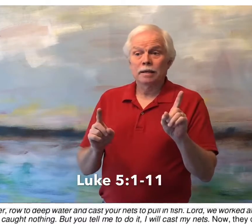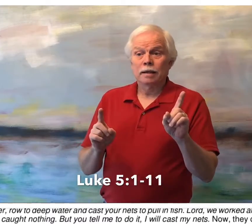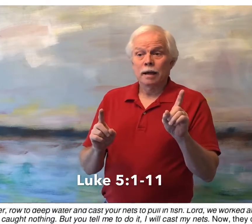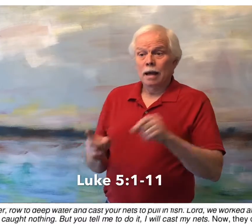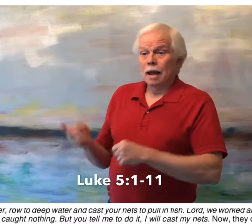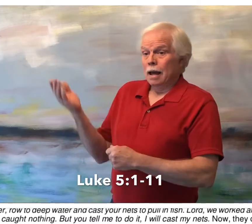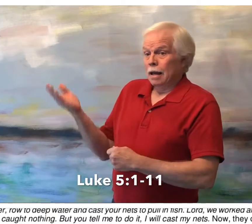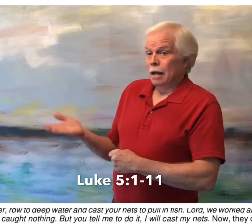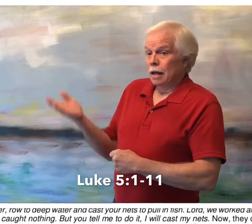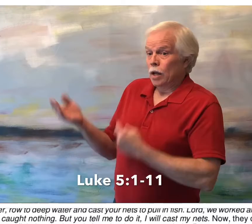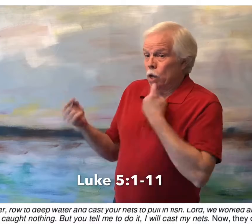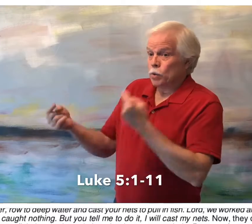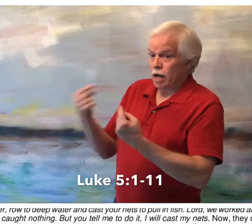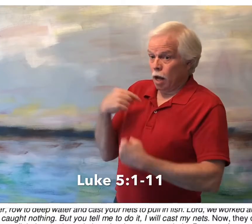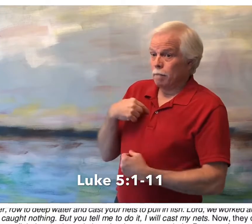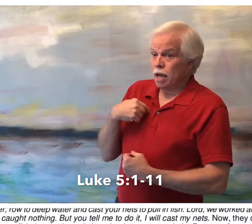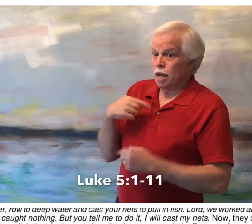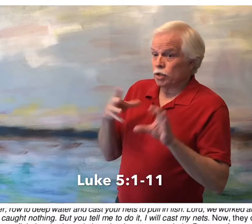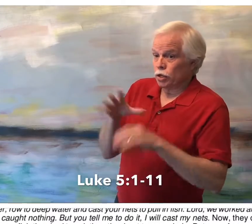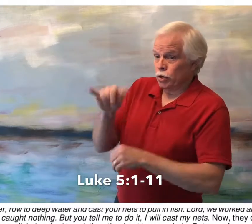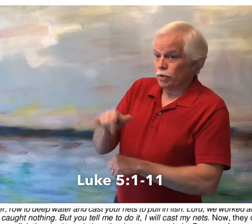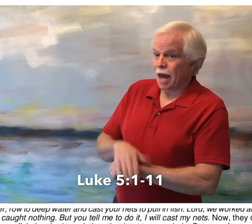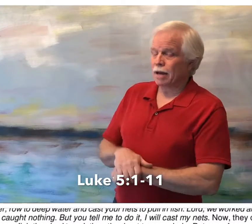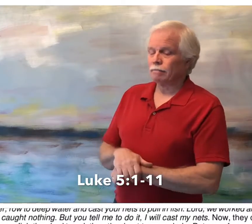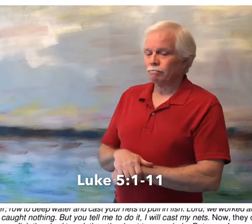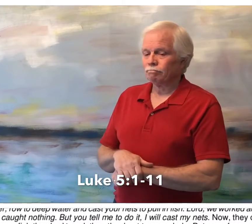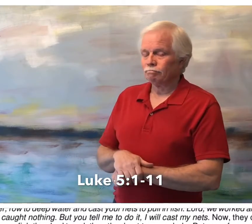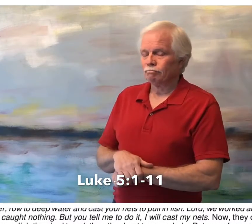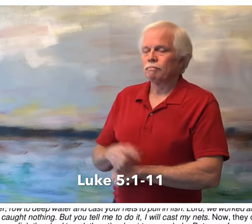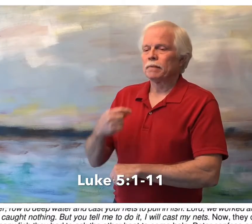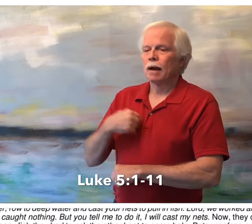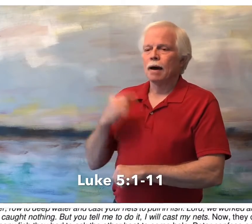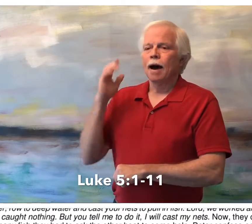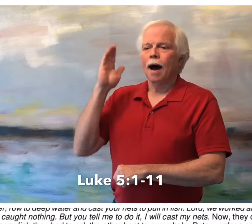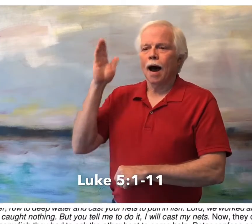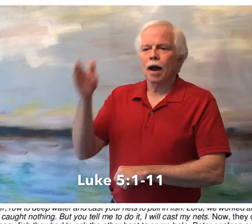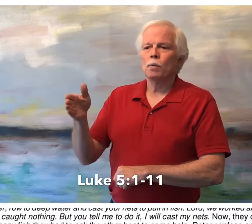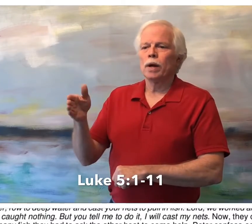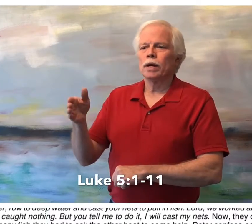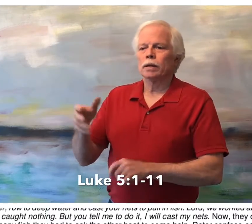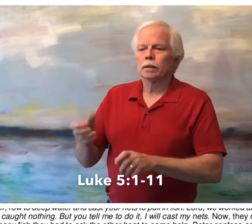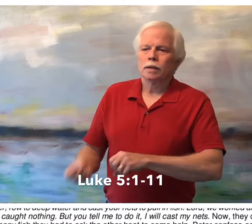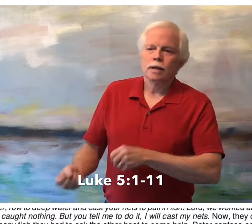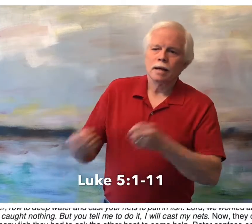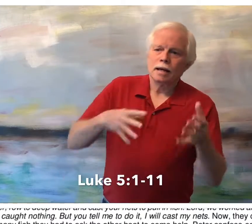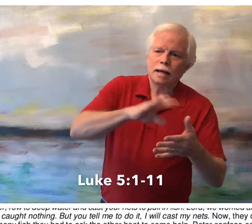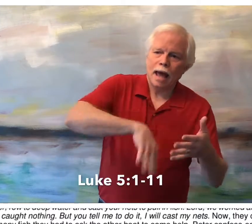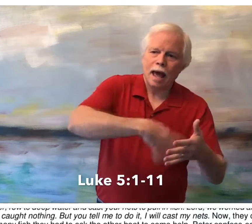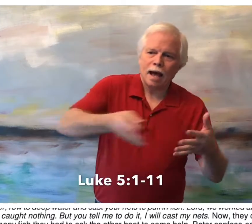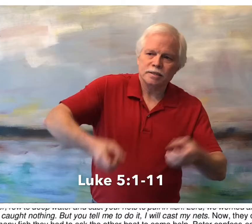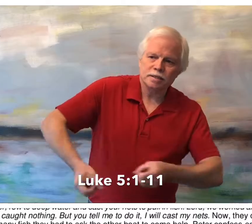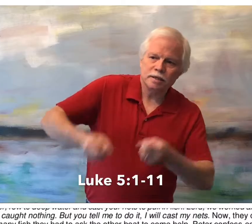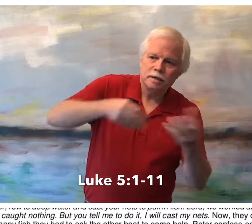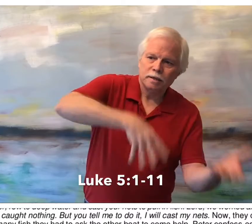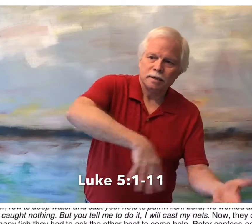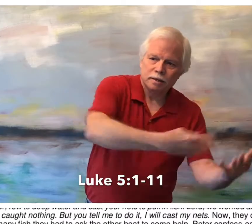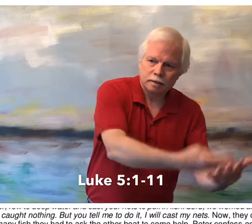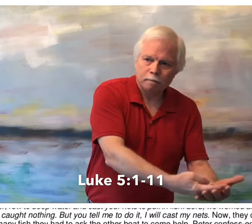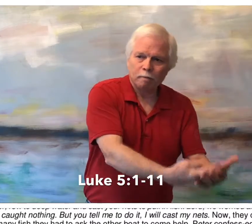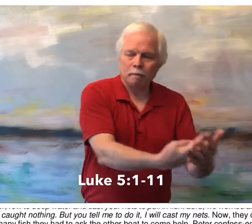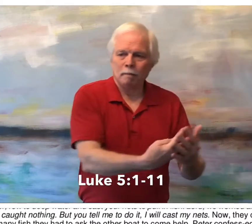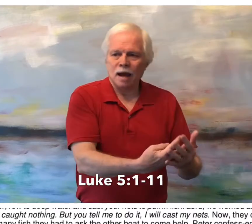But you tell me to do that, I will cast